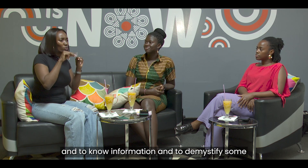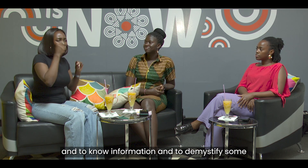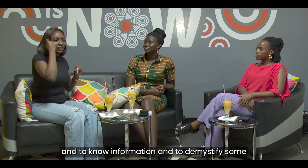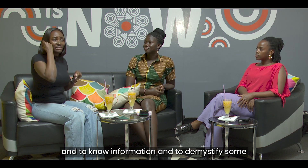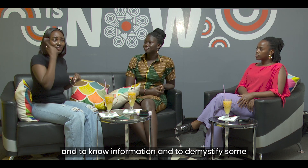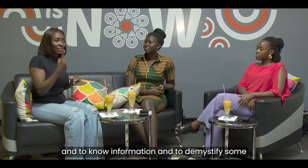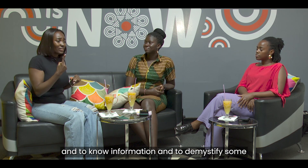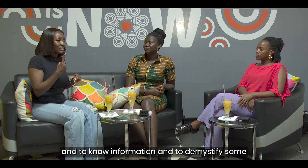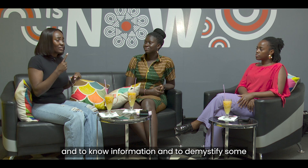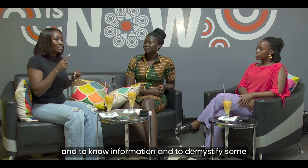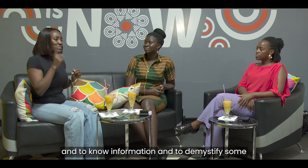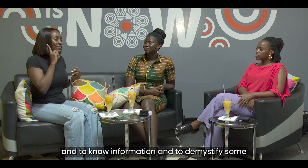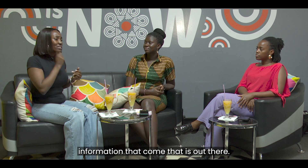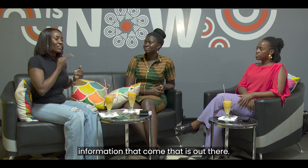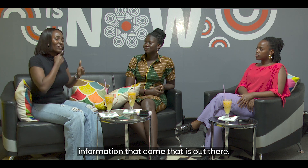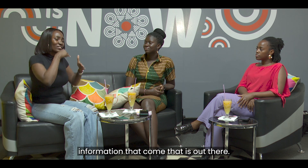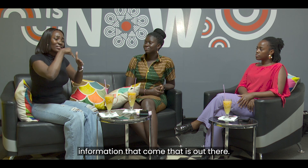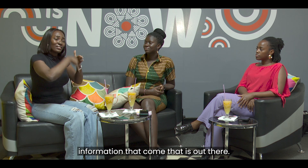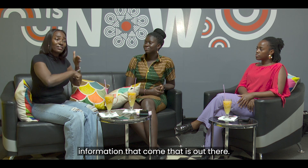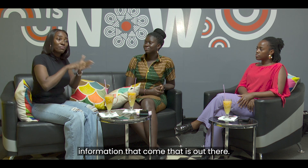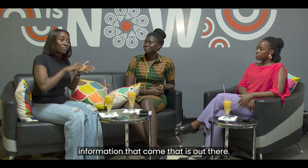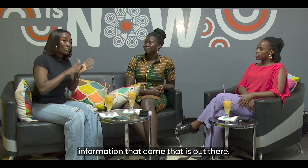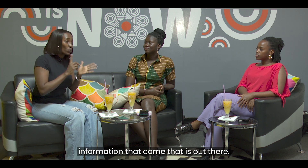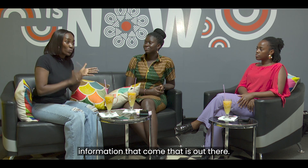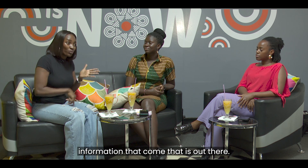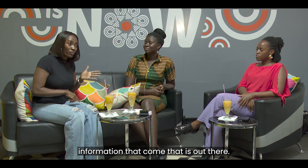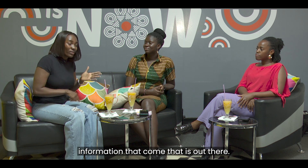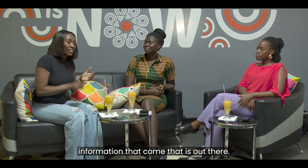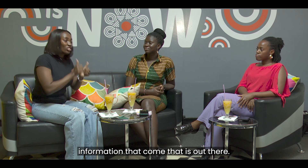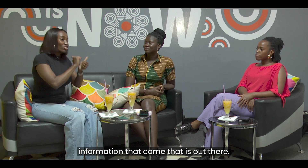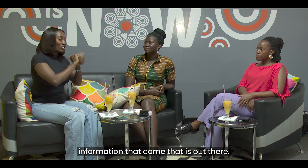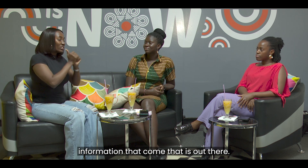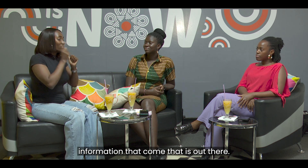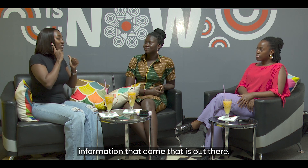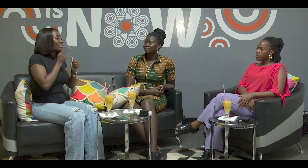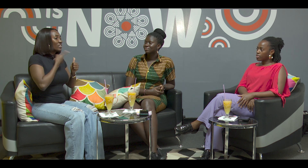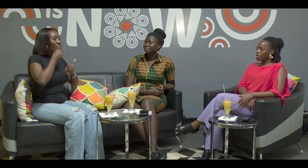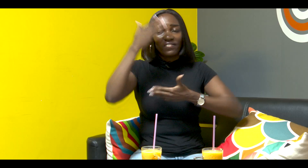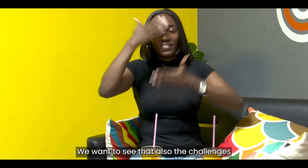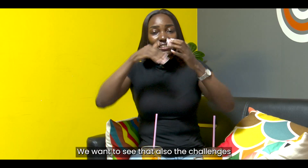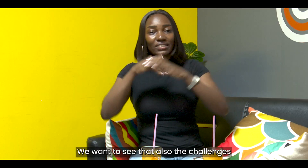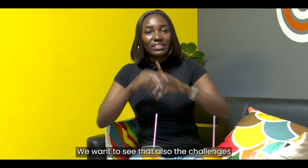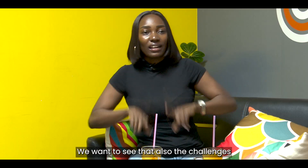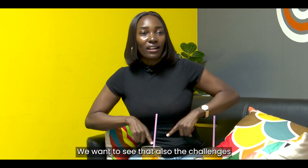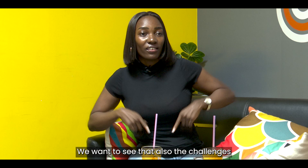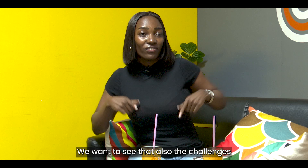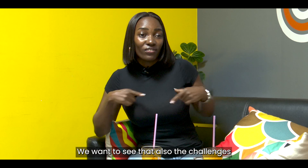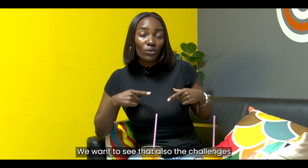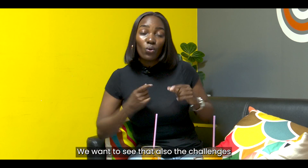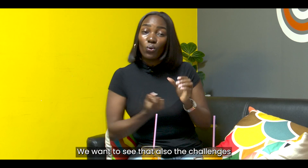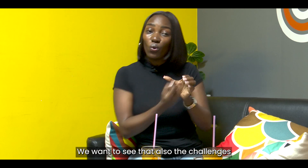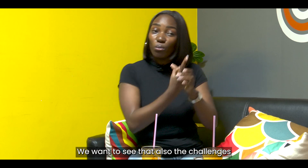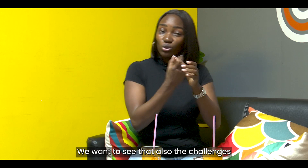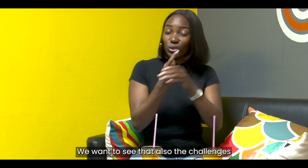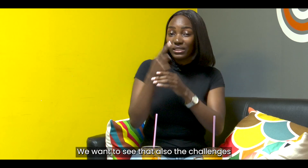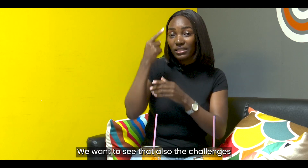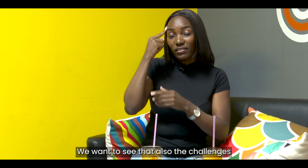to demystify some information that is out there. We want to see also the challenges that the